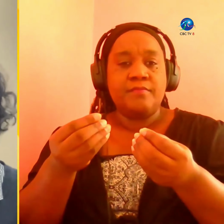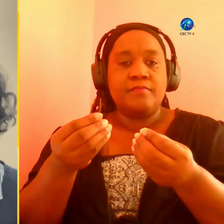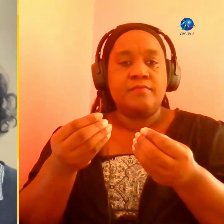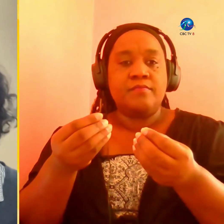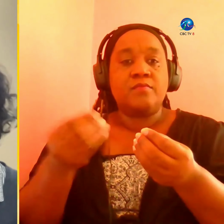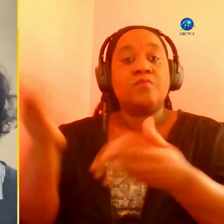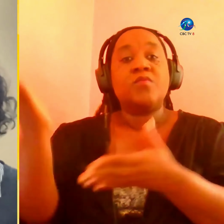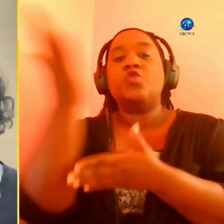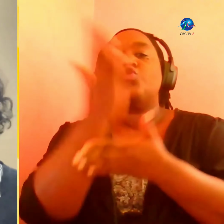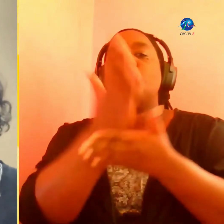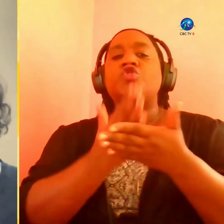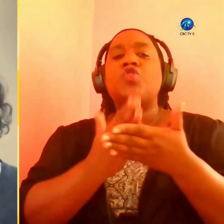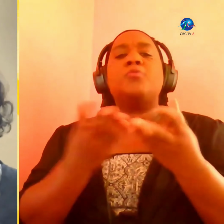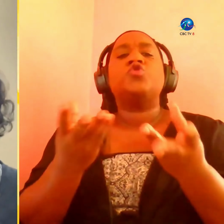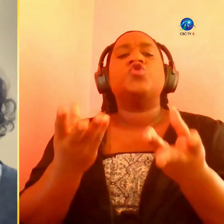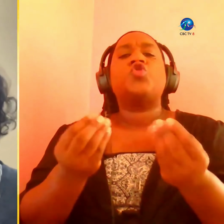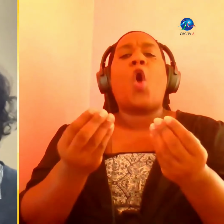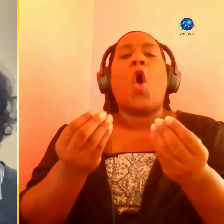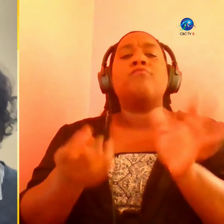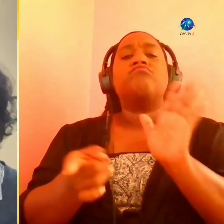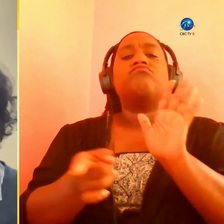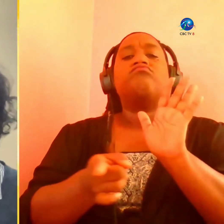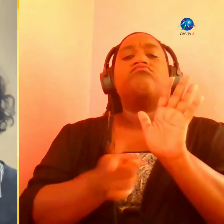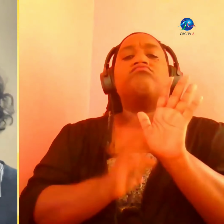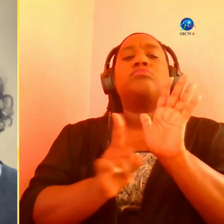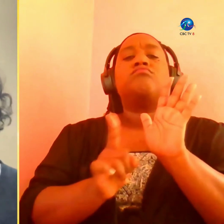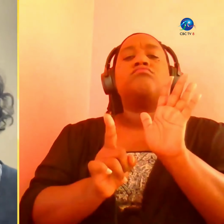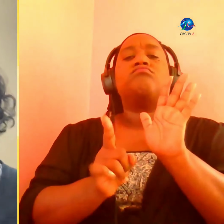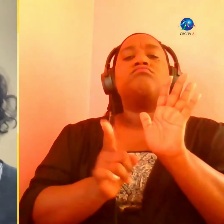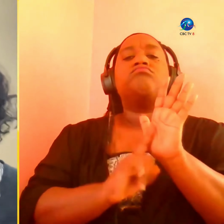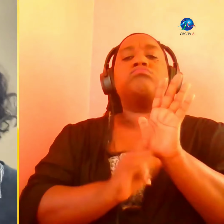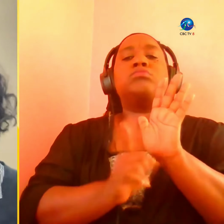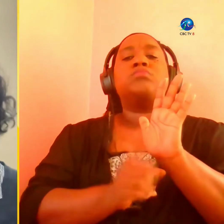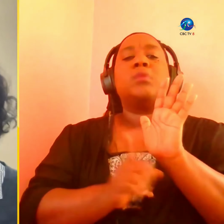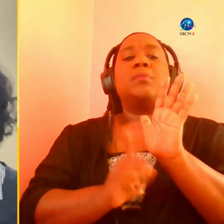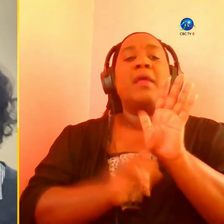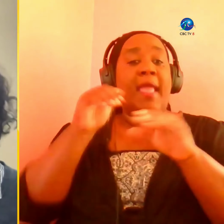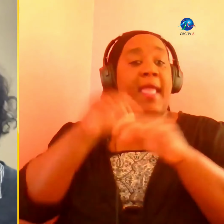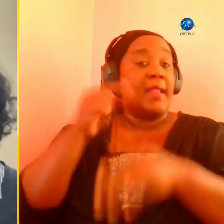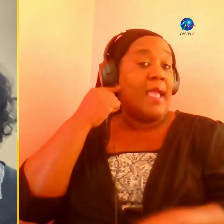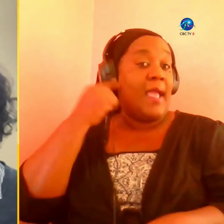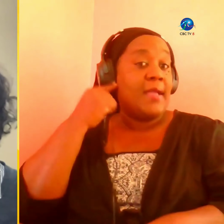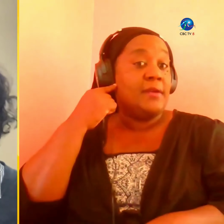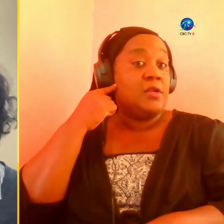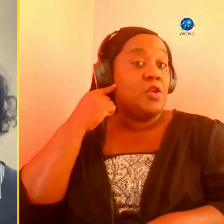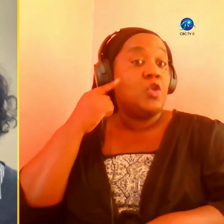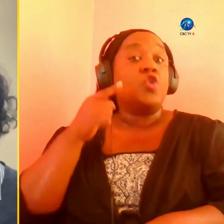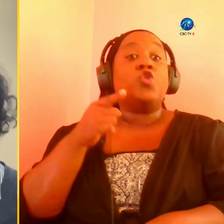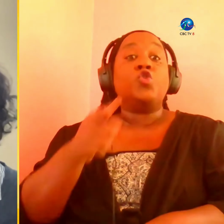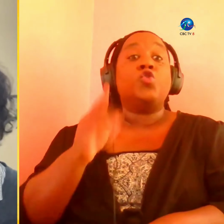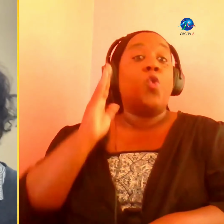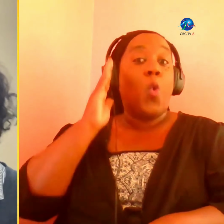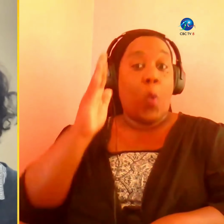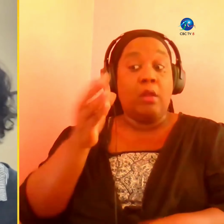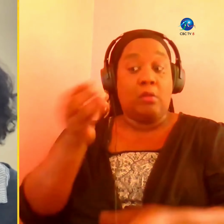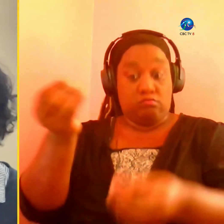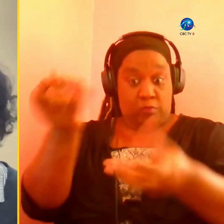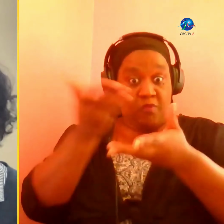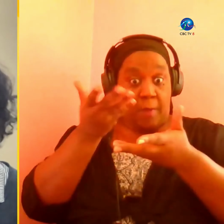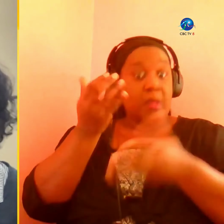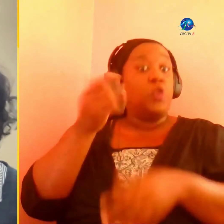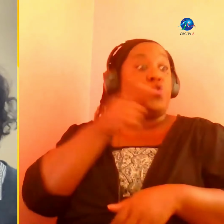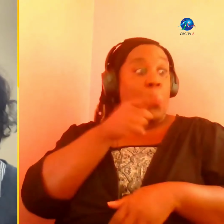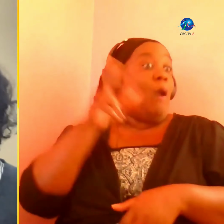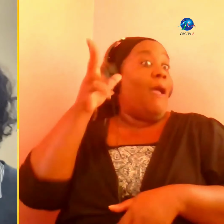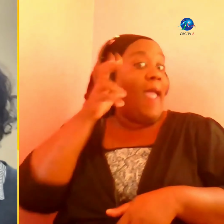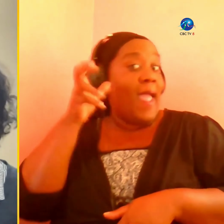soft beeps. And it's going to sound like beep, beep, beep in your ears. And you're going to be letting me know that you've heard those beeps either by